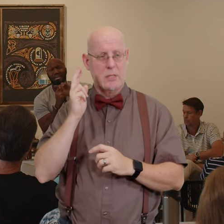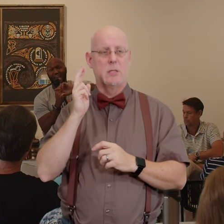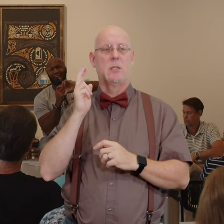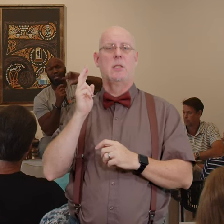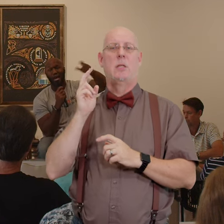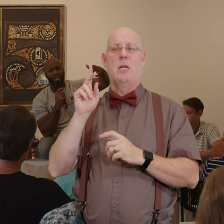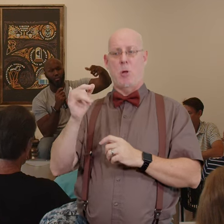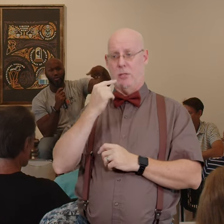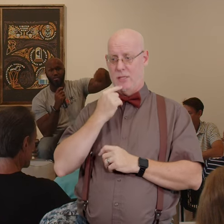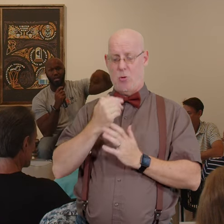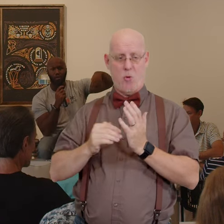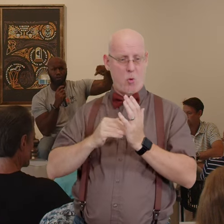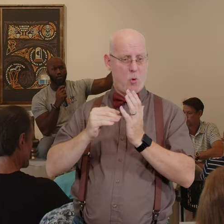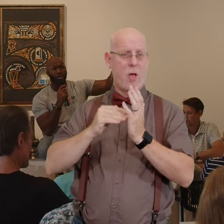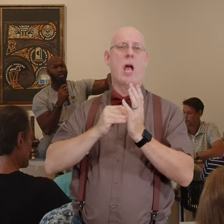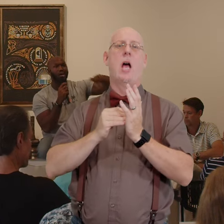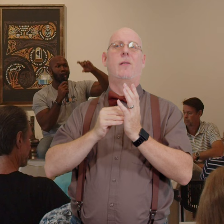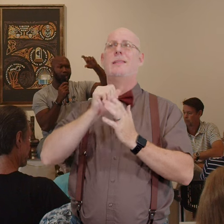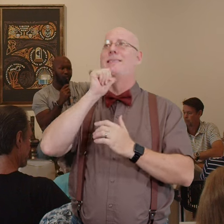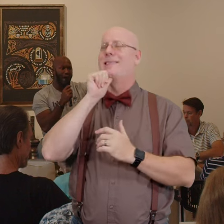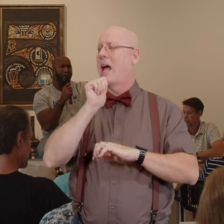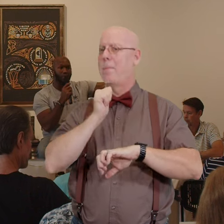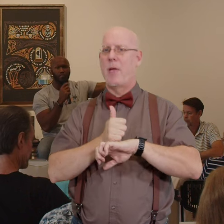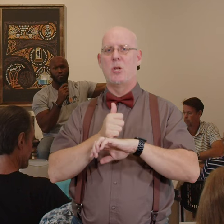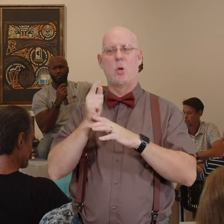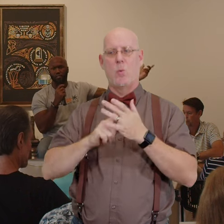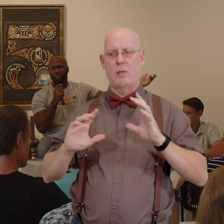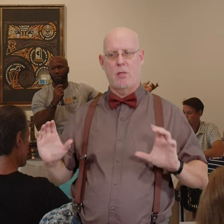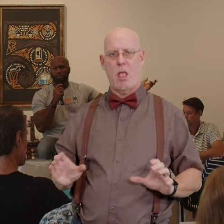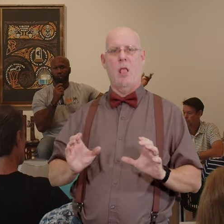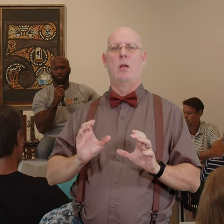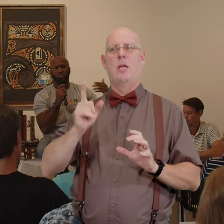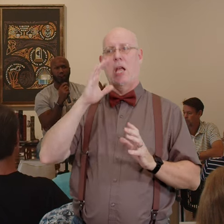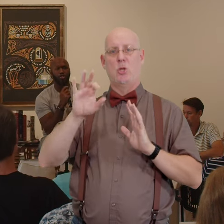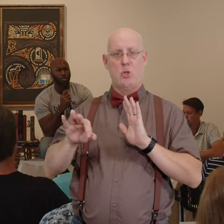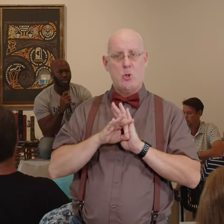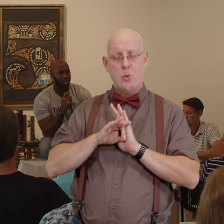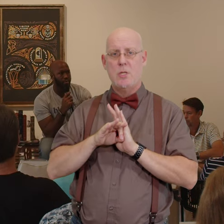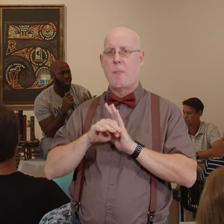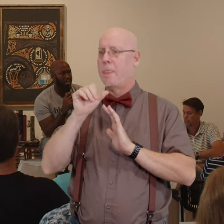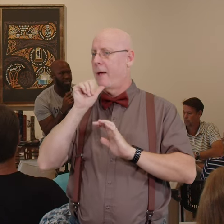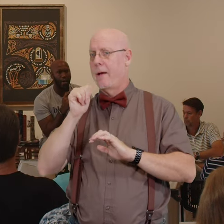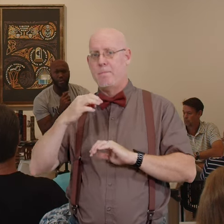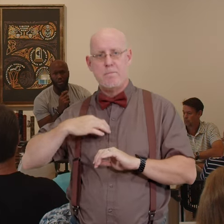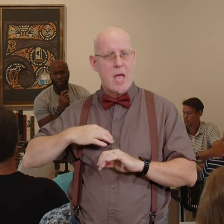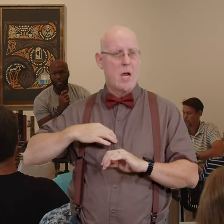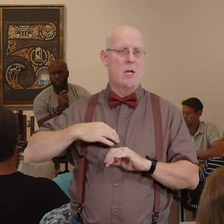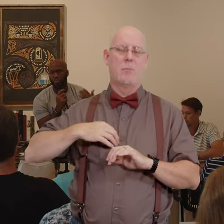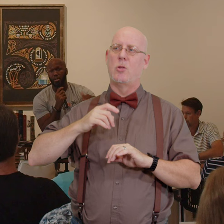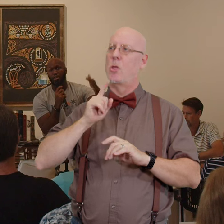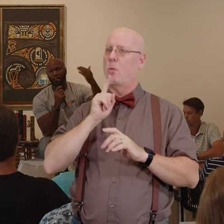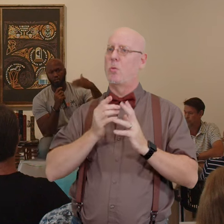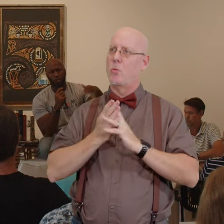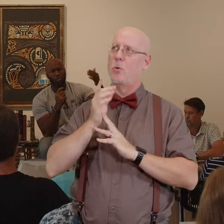purpose. And as Paul is saying over and over again, it is not based off of what they've done. So even God's choosing them is not merit-based,